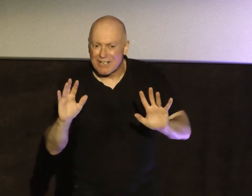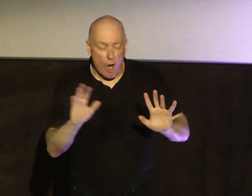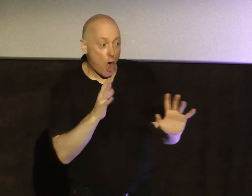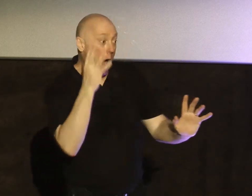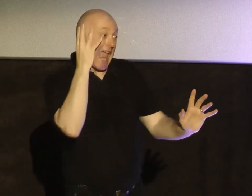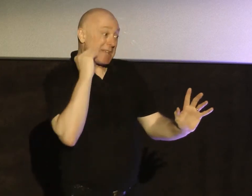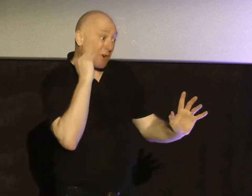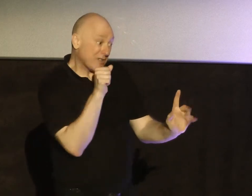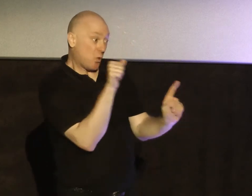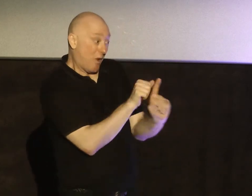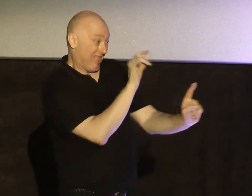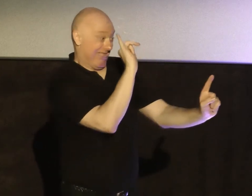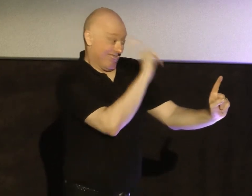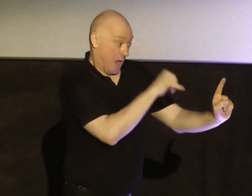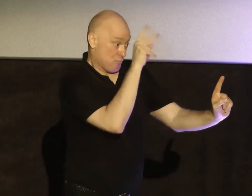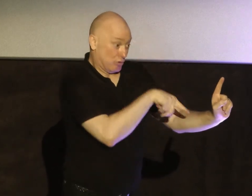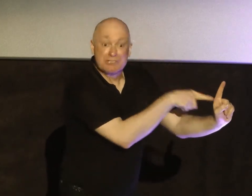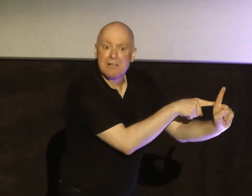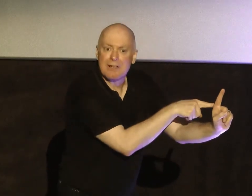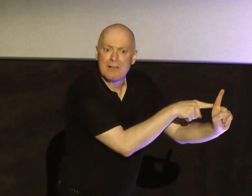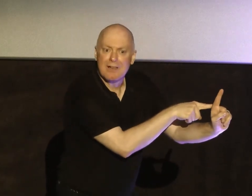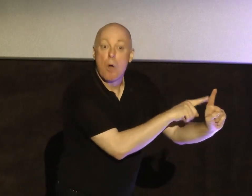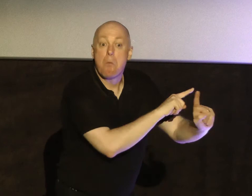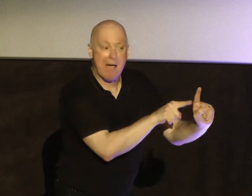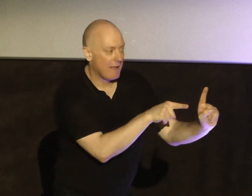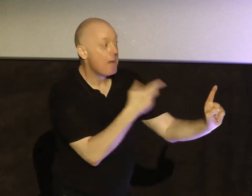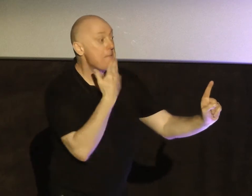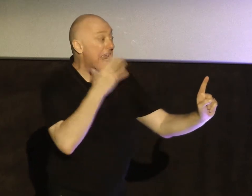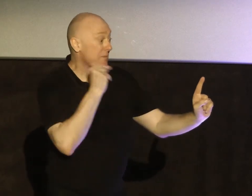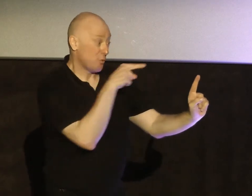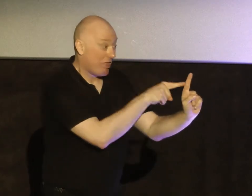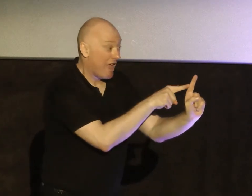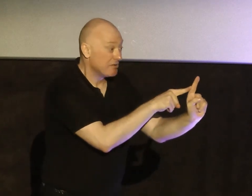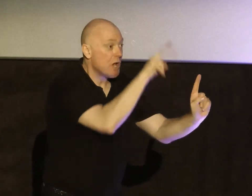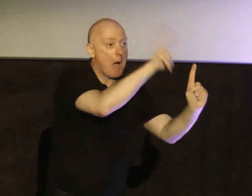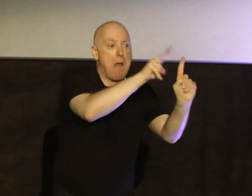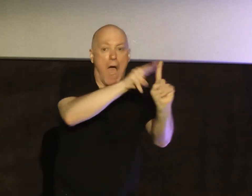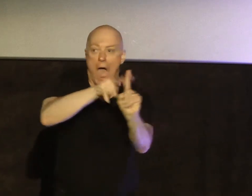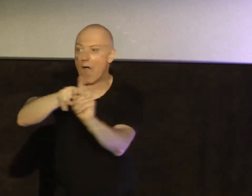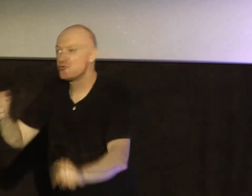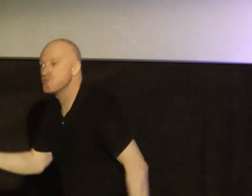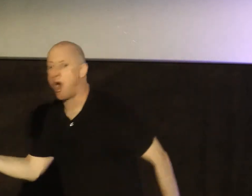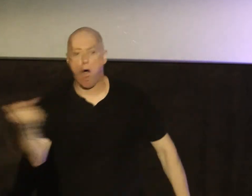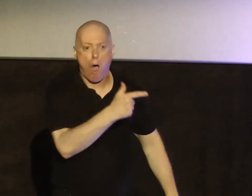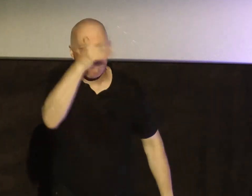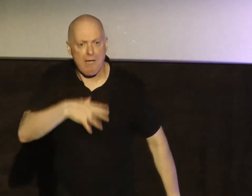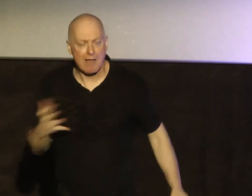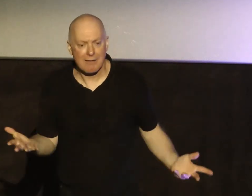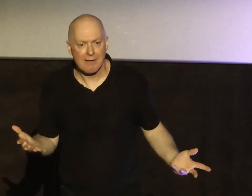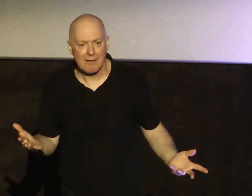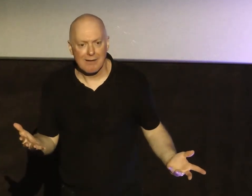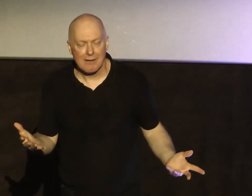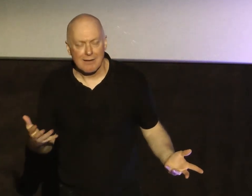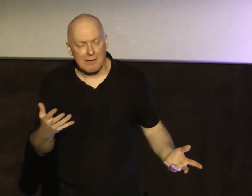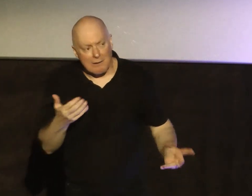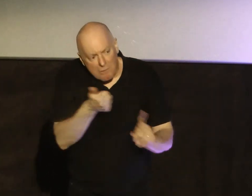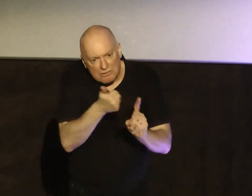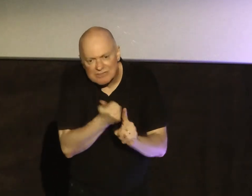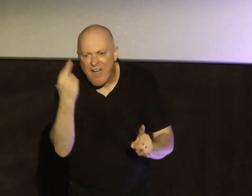experiences with certain people, but she was applying those experiences to all people. And she realized that